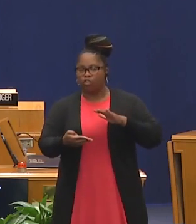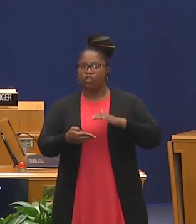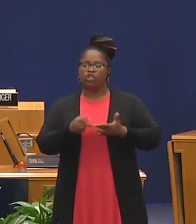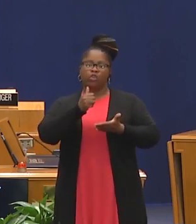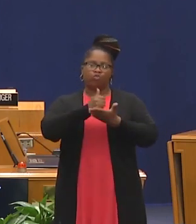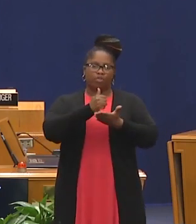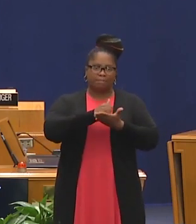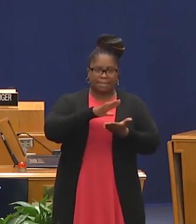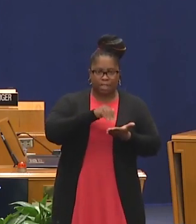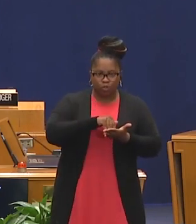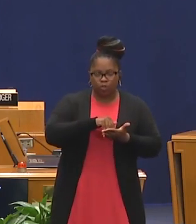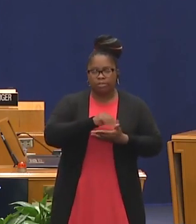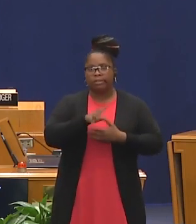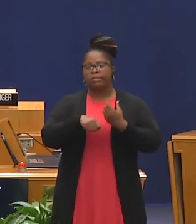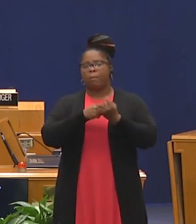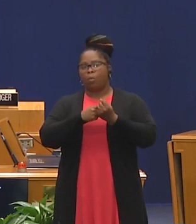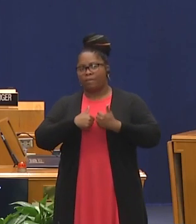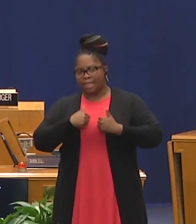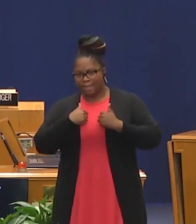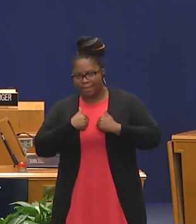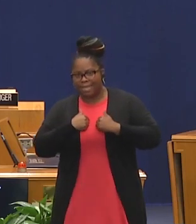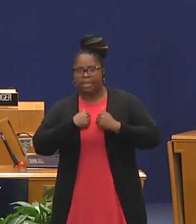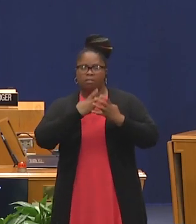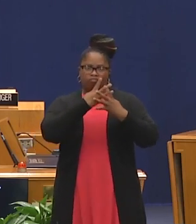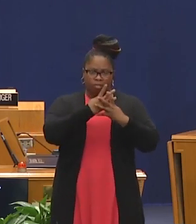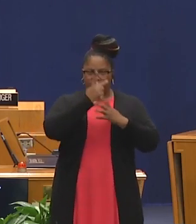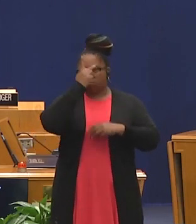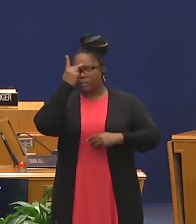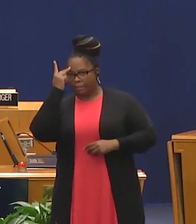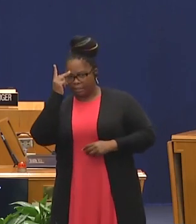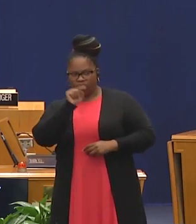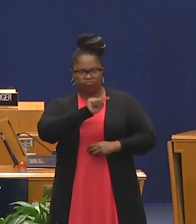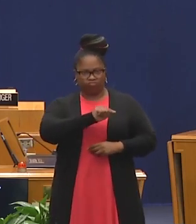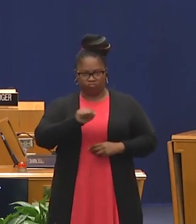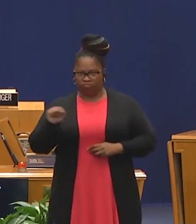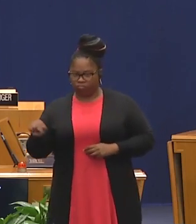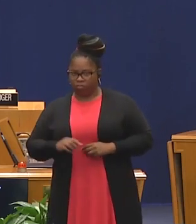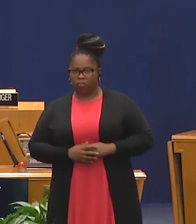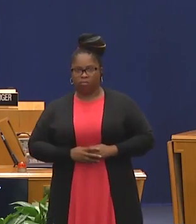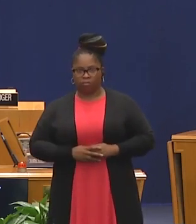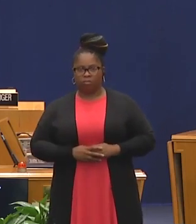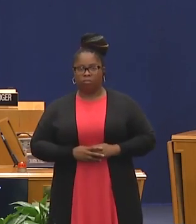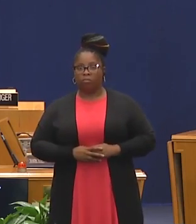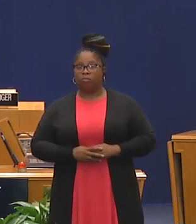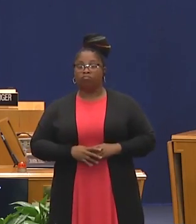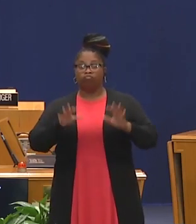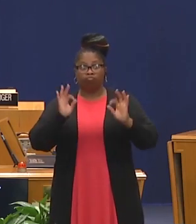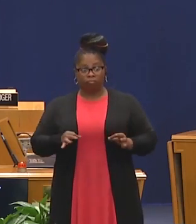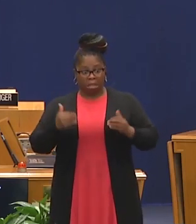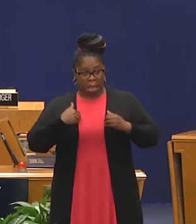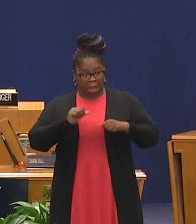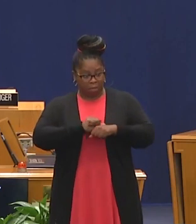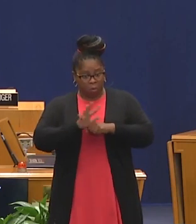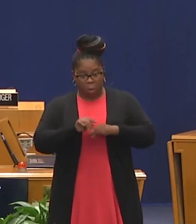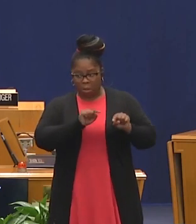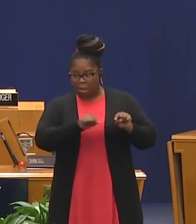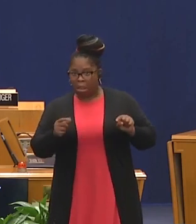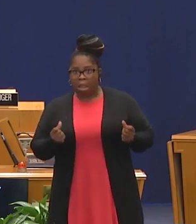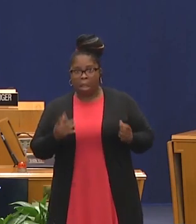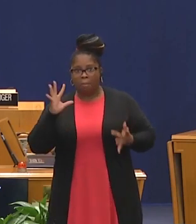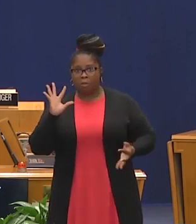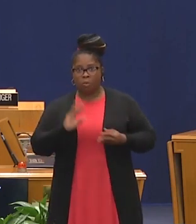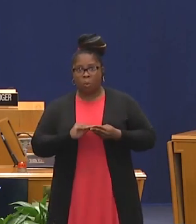treatment centers, supportive living, and correctional facilities. The total number of confirmed cases in institutional settings